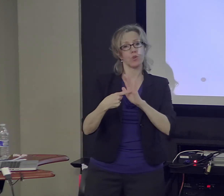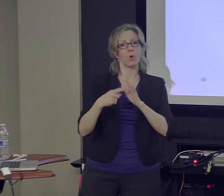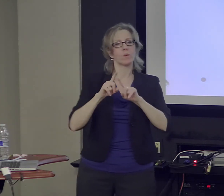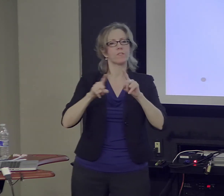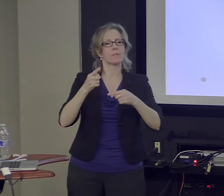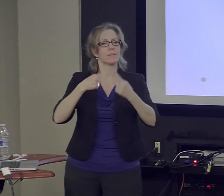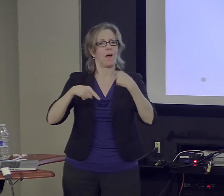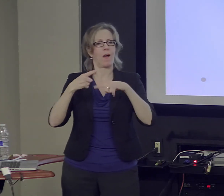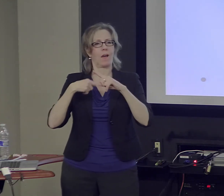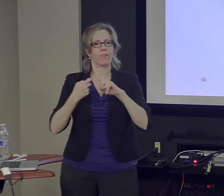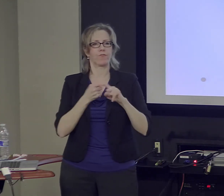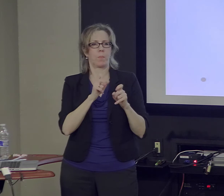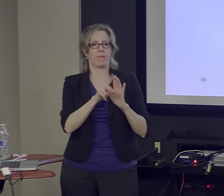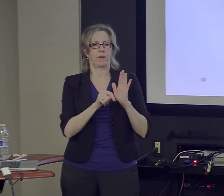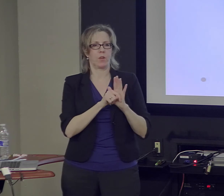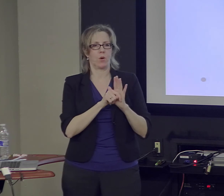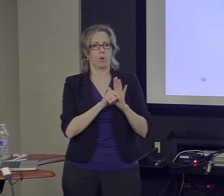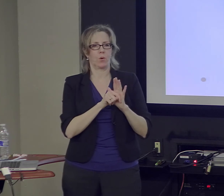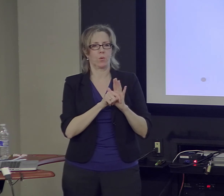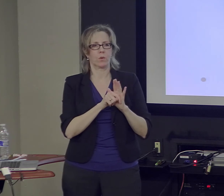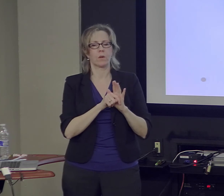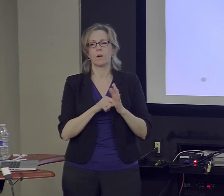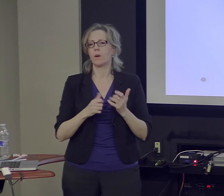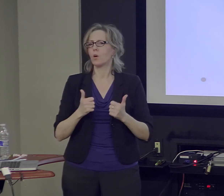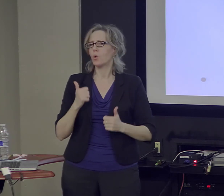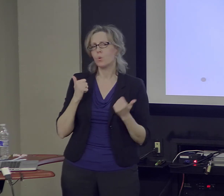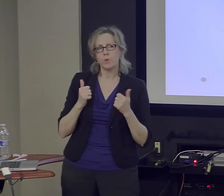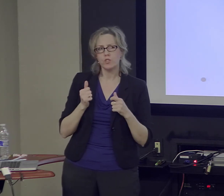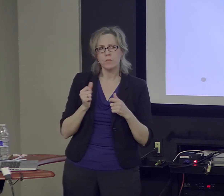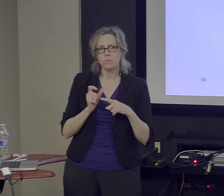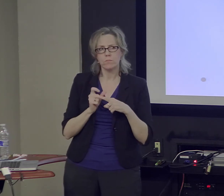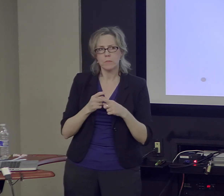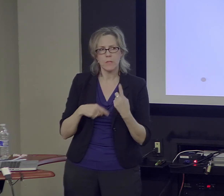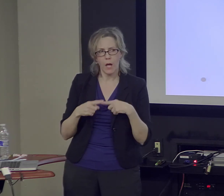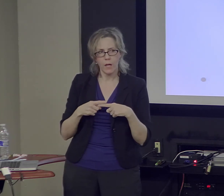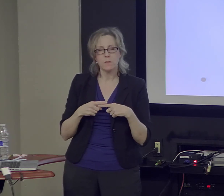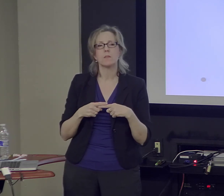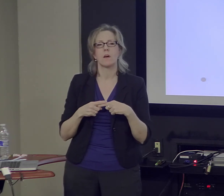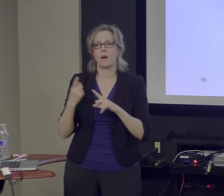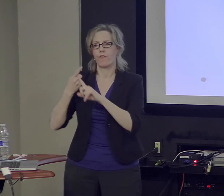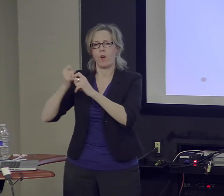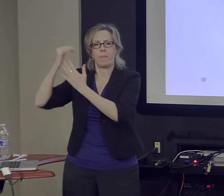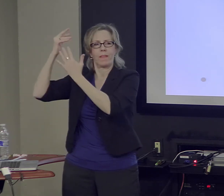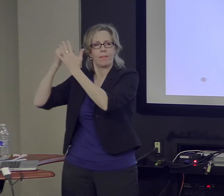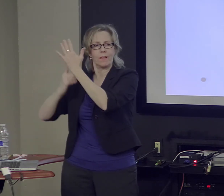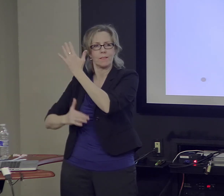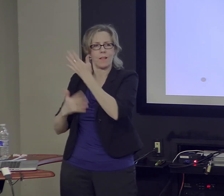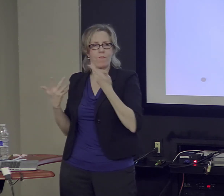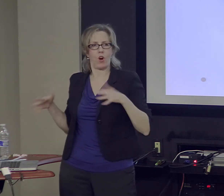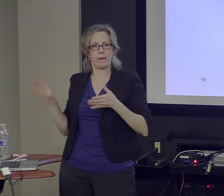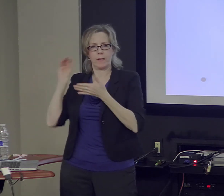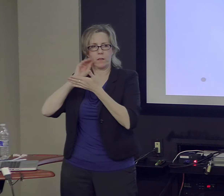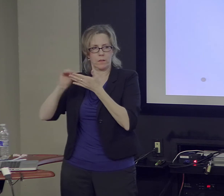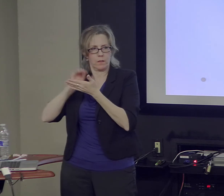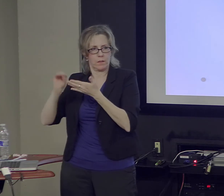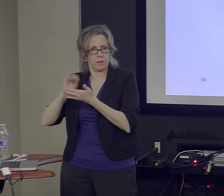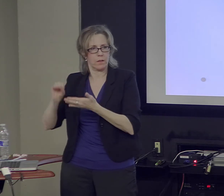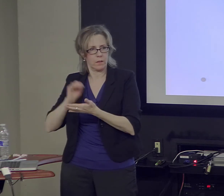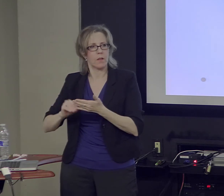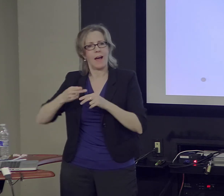And then I showed different signs from the videotape. And I asked from a list that I